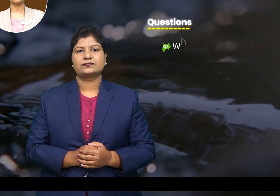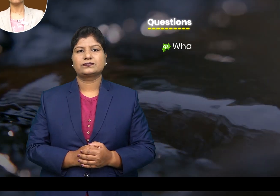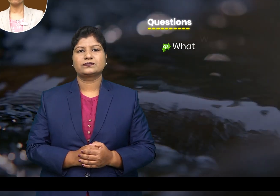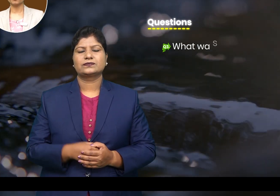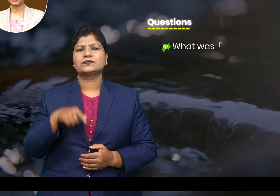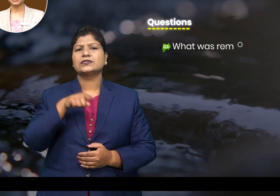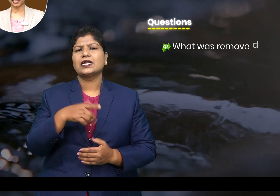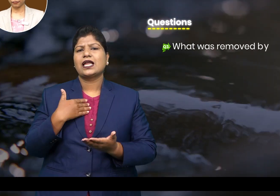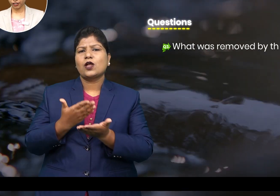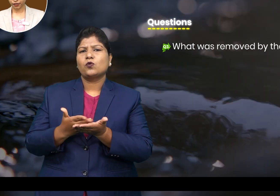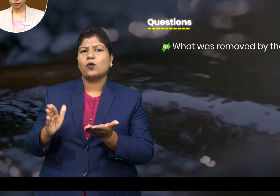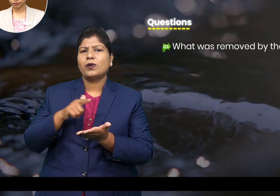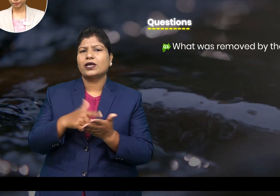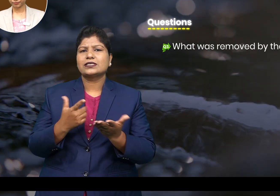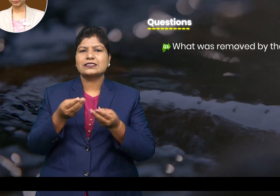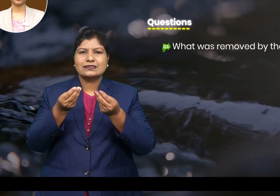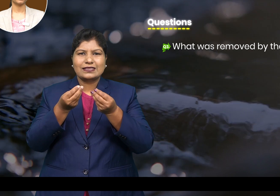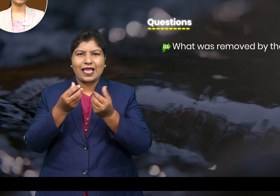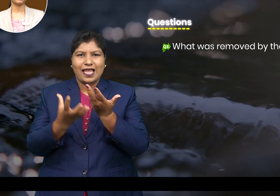What was removed by the sand filter?